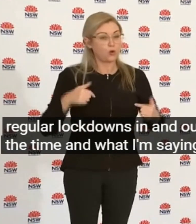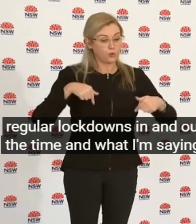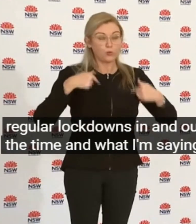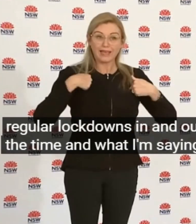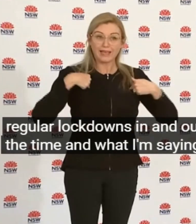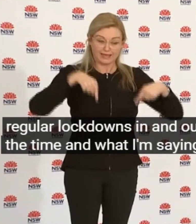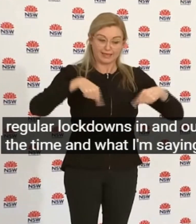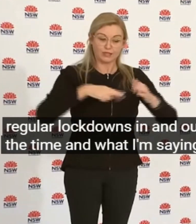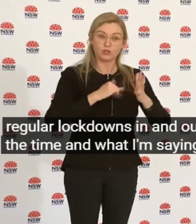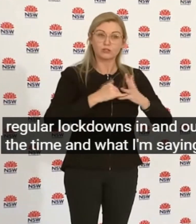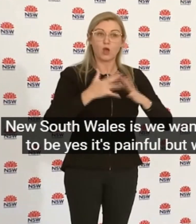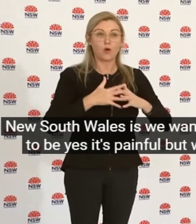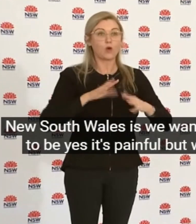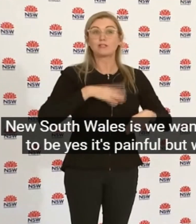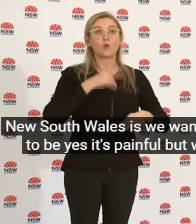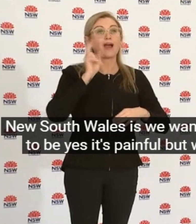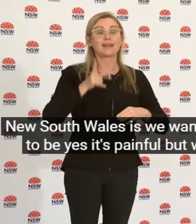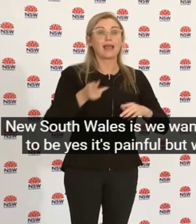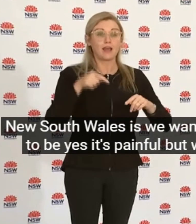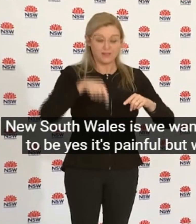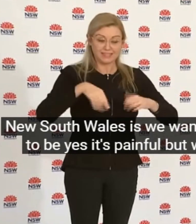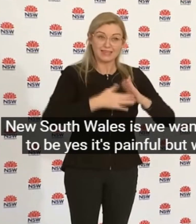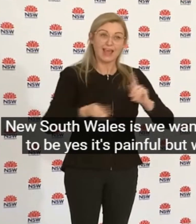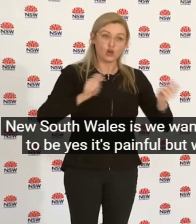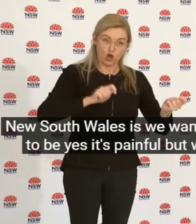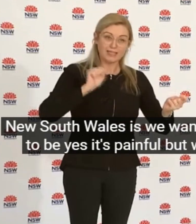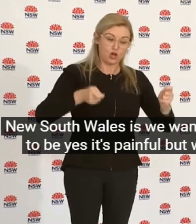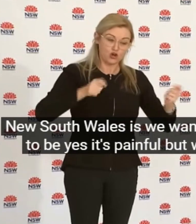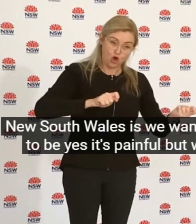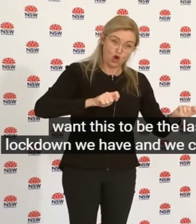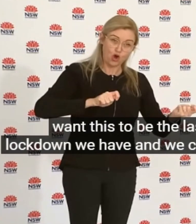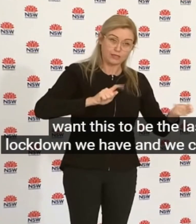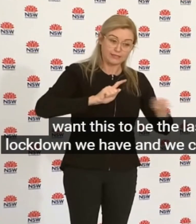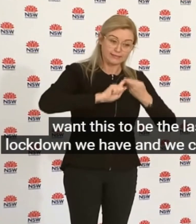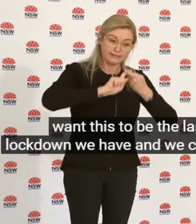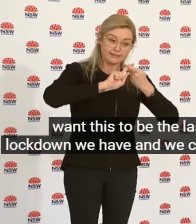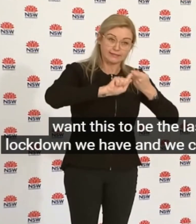the last lockdown we have, and we can make that happen if we get vaccinated.